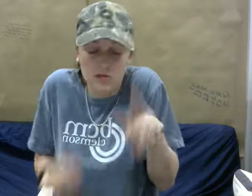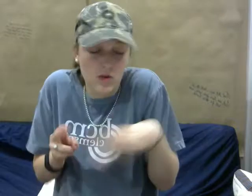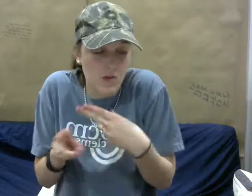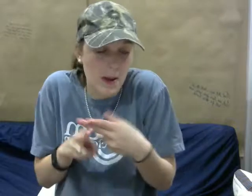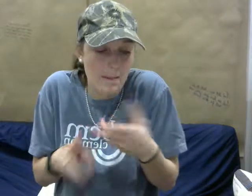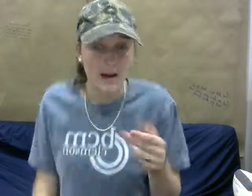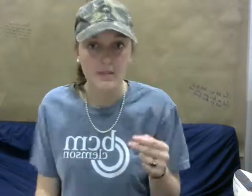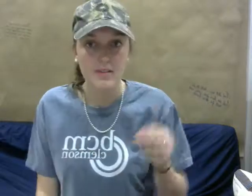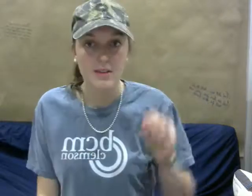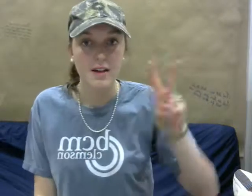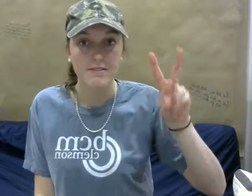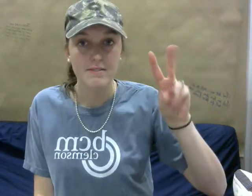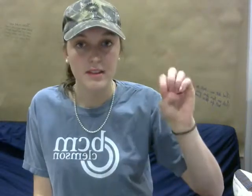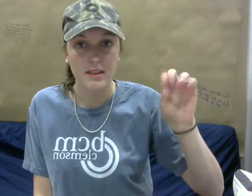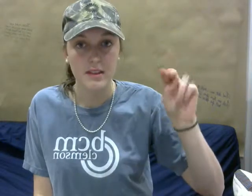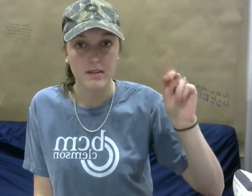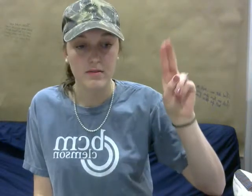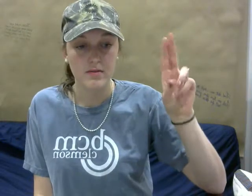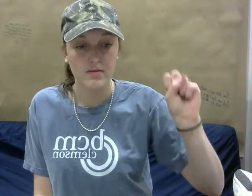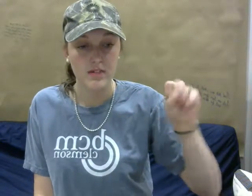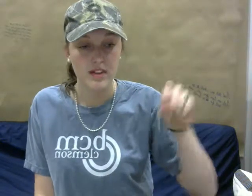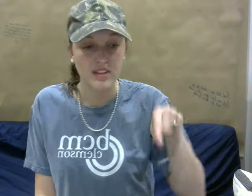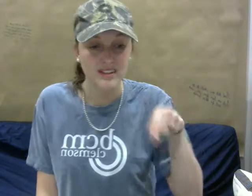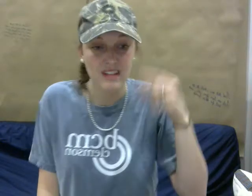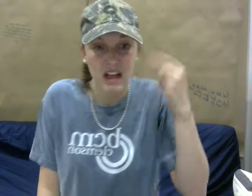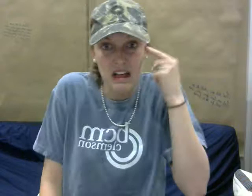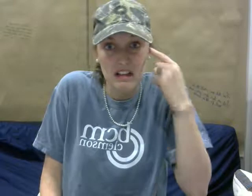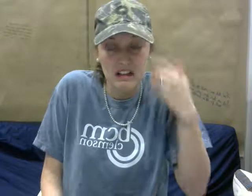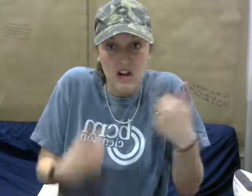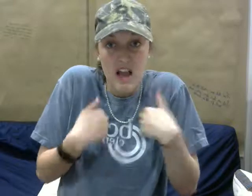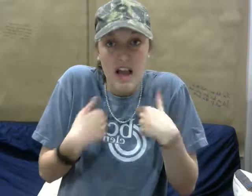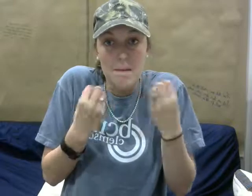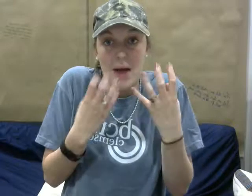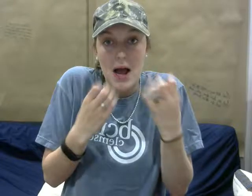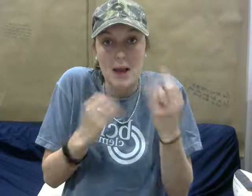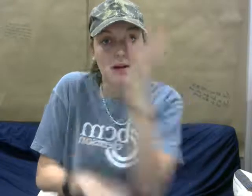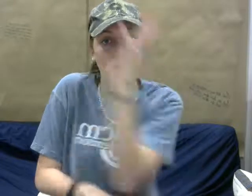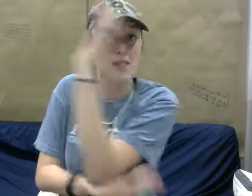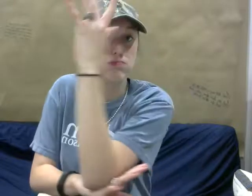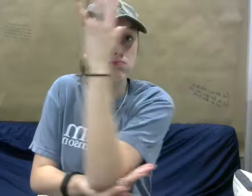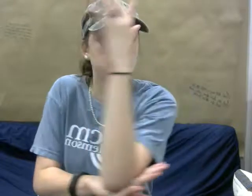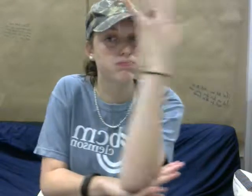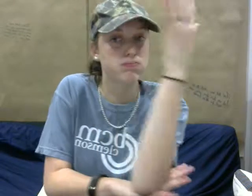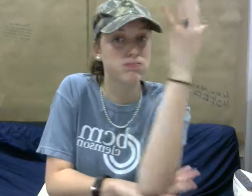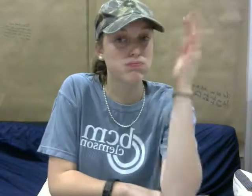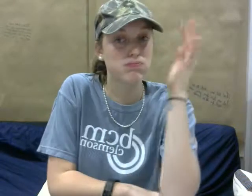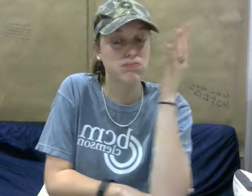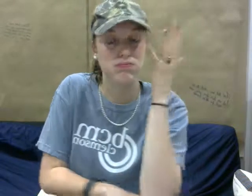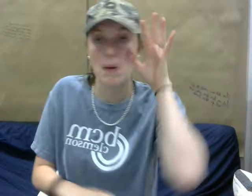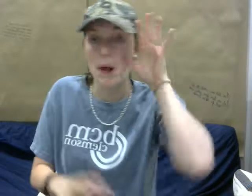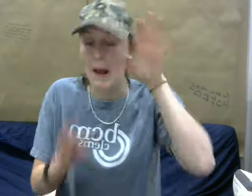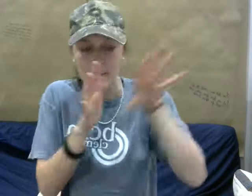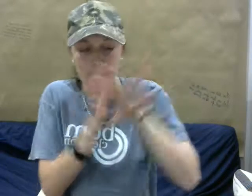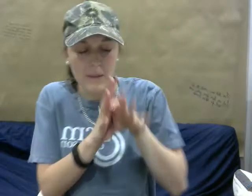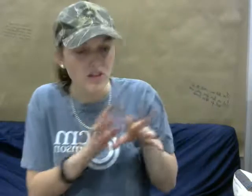was believed to be concealing lush rainforests under its thick clouds. Images taken by the first mission to fly